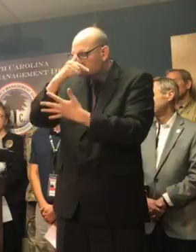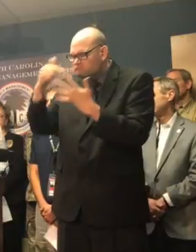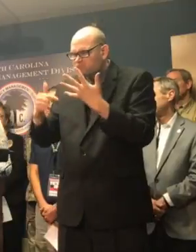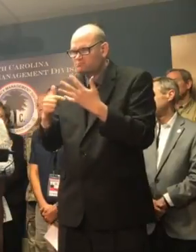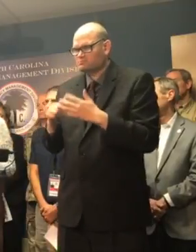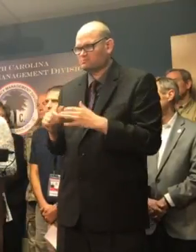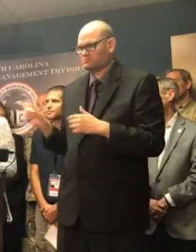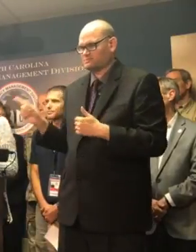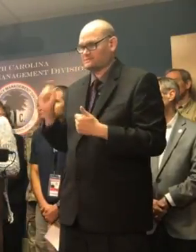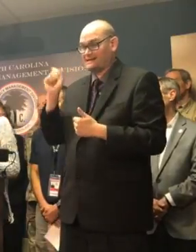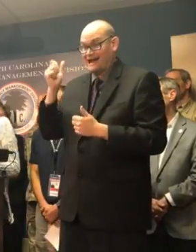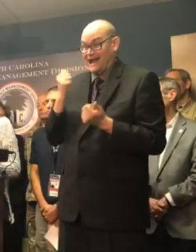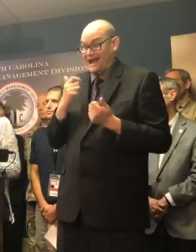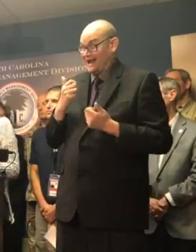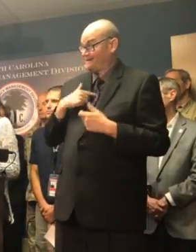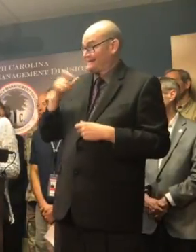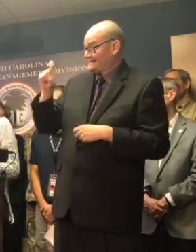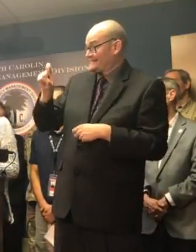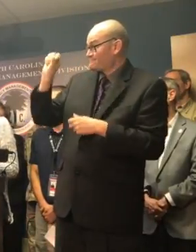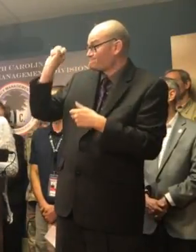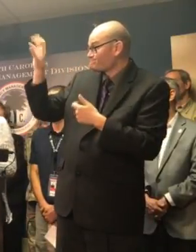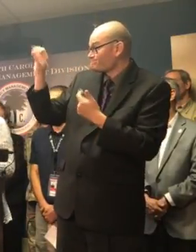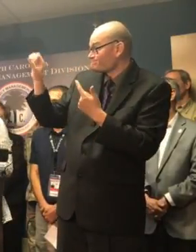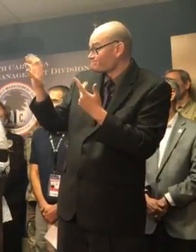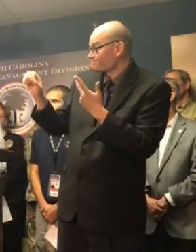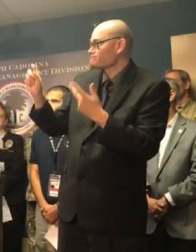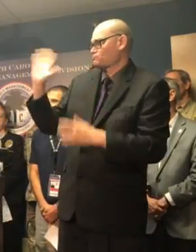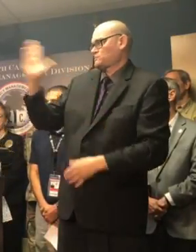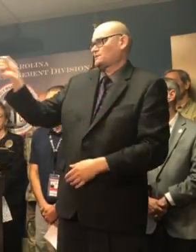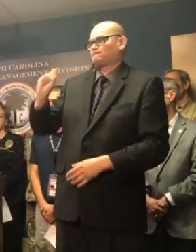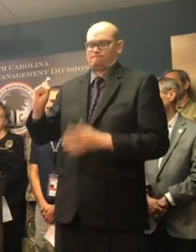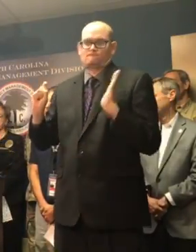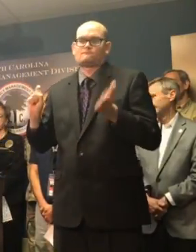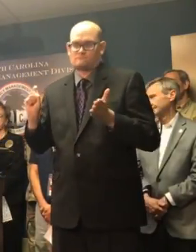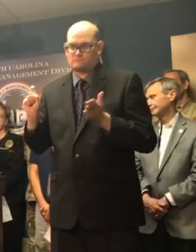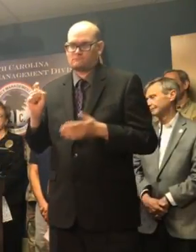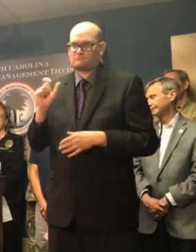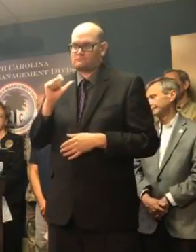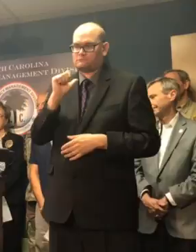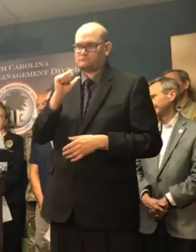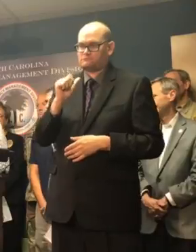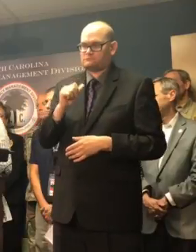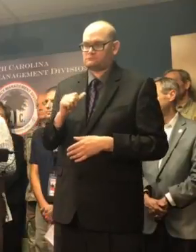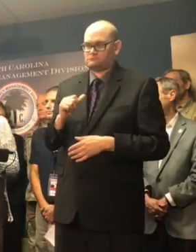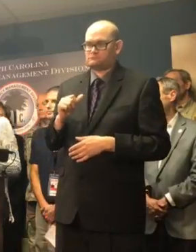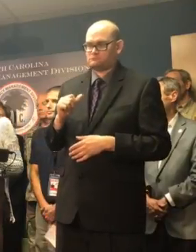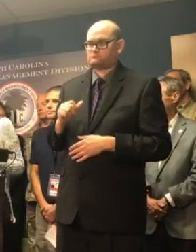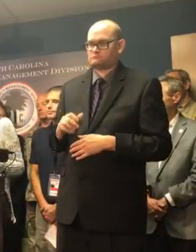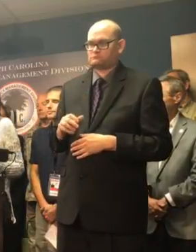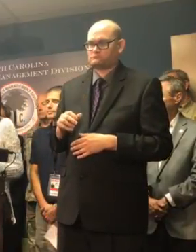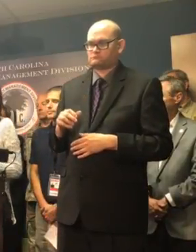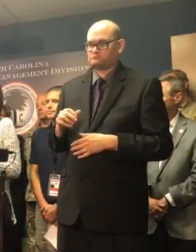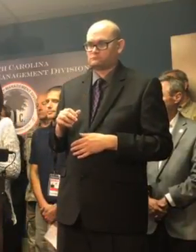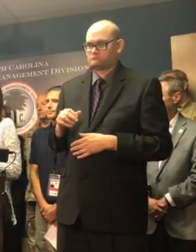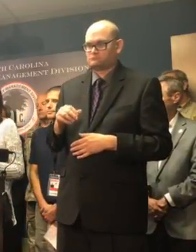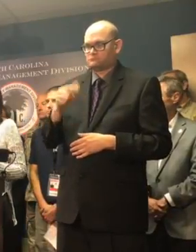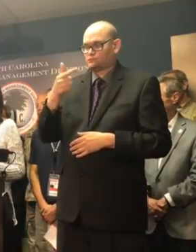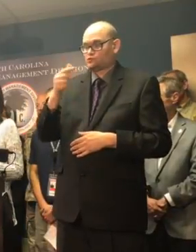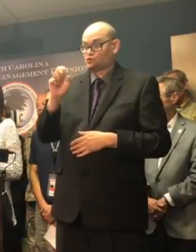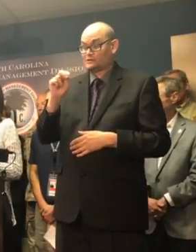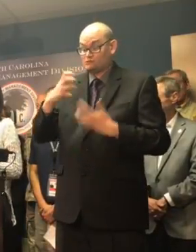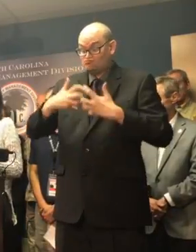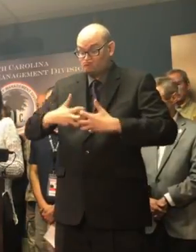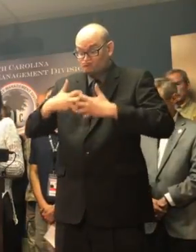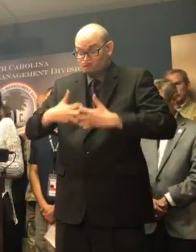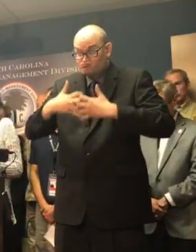need that we don't have. So for example, we were talking about generators. There's a shelter that doesn't have a generator, we'll be able to do that. It's additional cots, it's